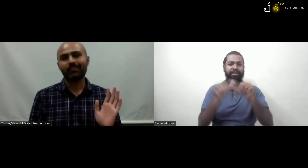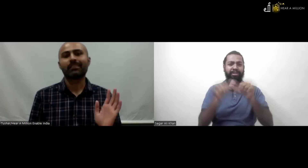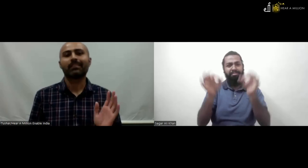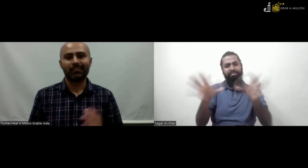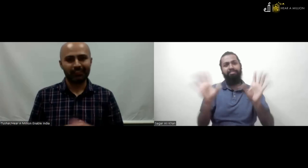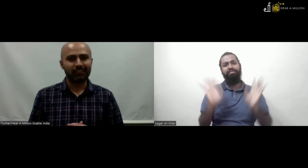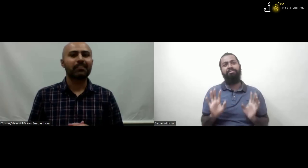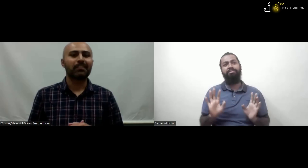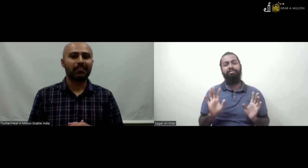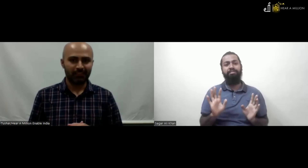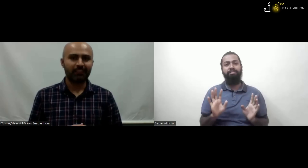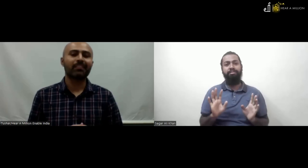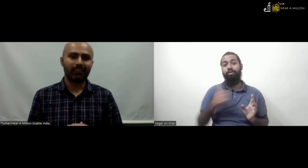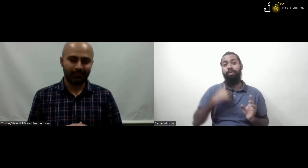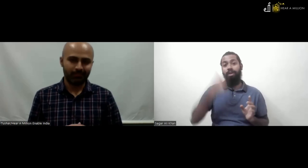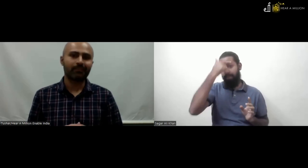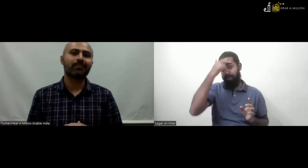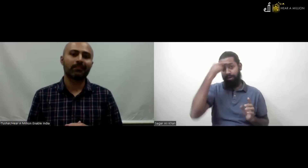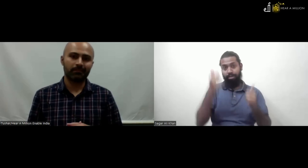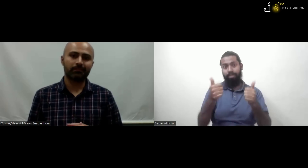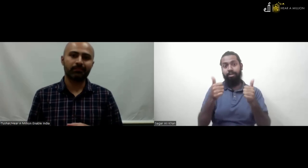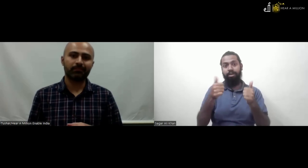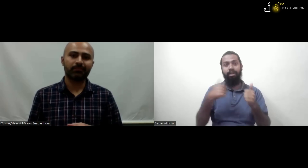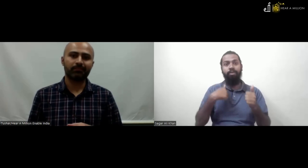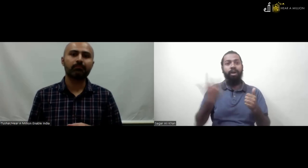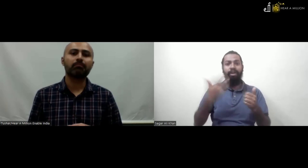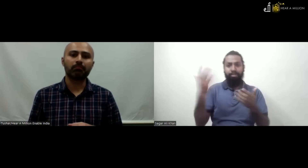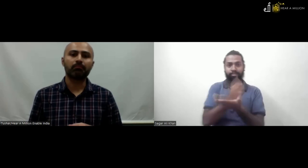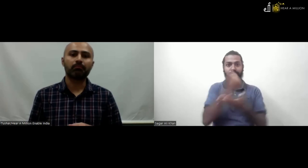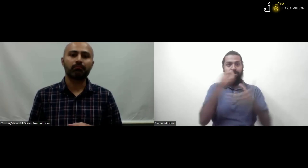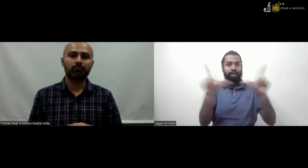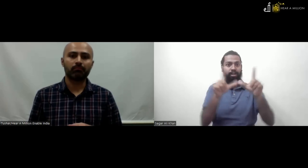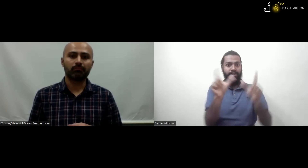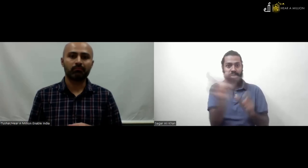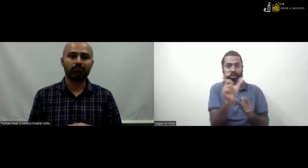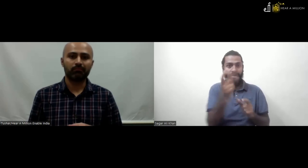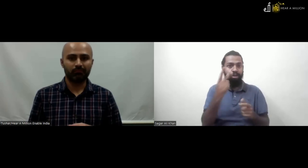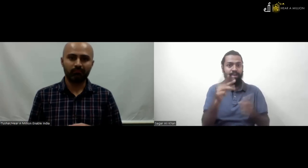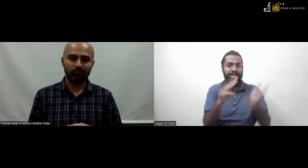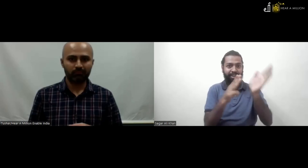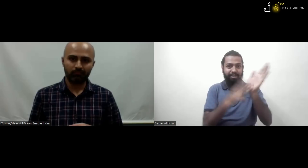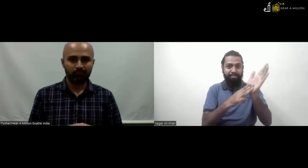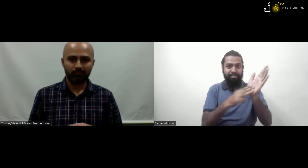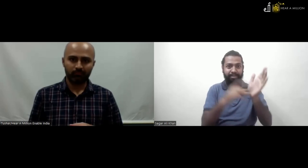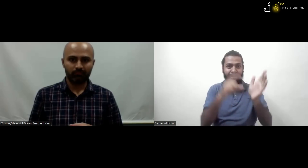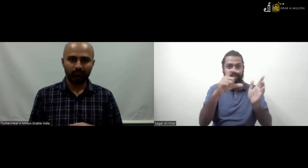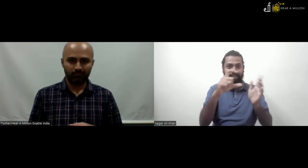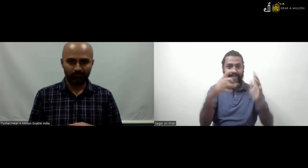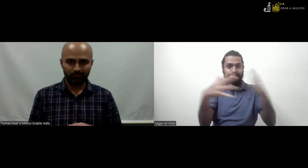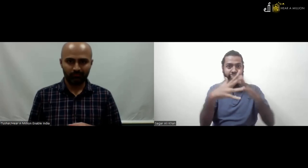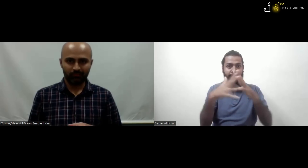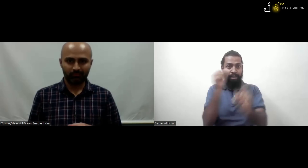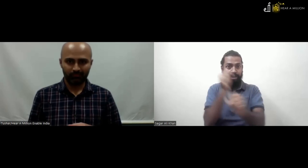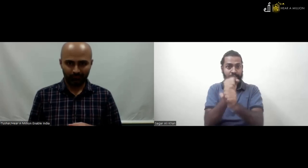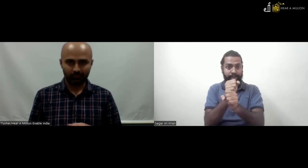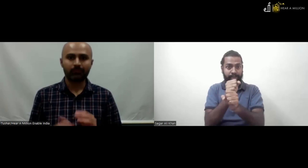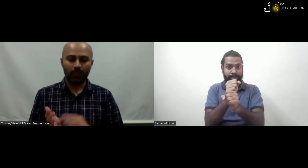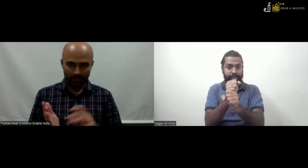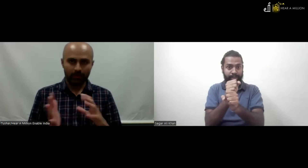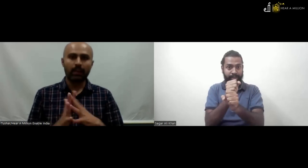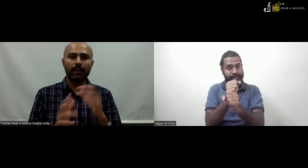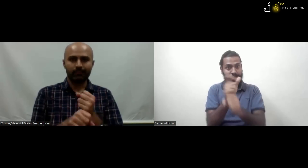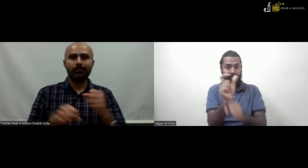is the government rate actually. And I think there was no change in my process. I was fortunate enough. I got the license